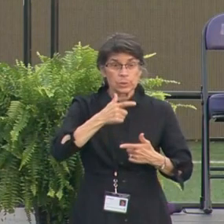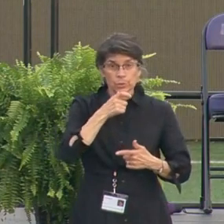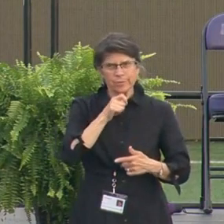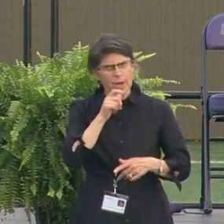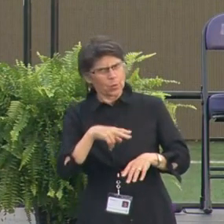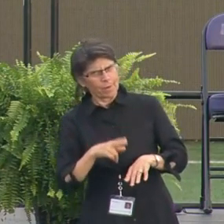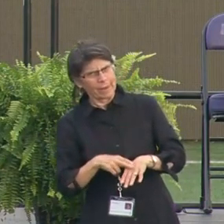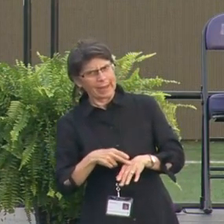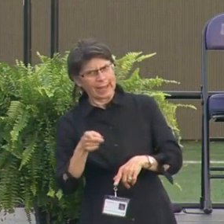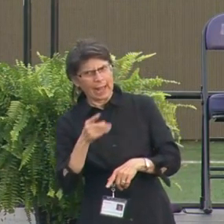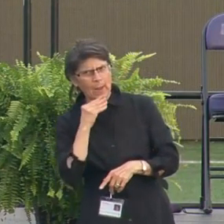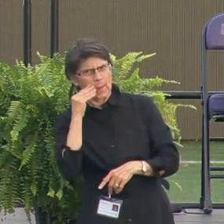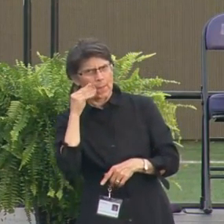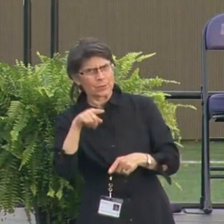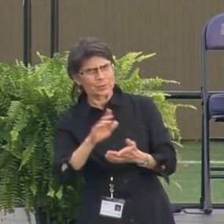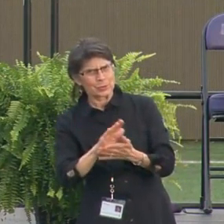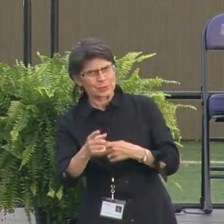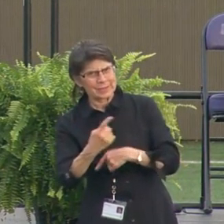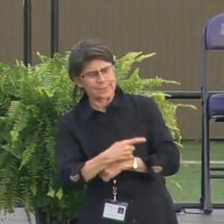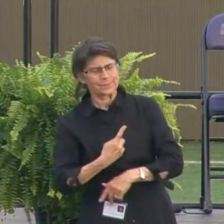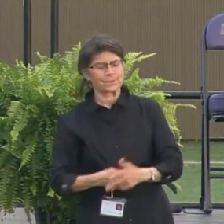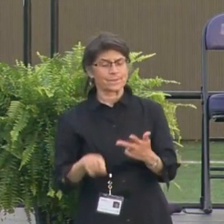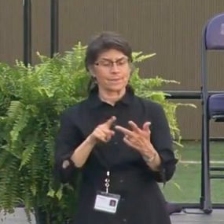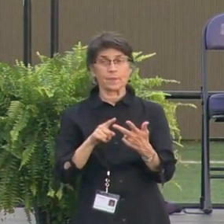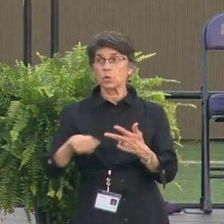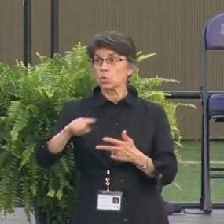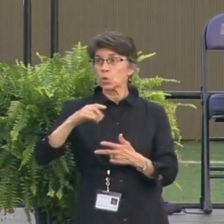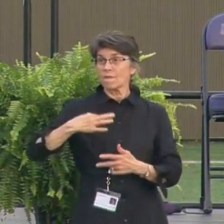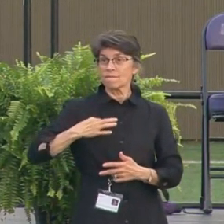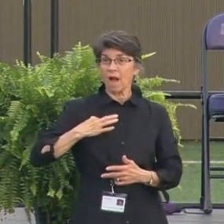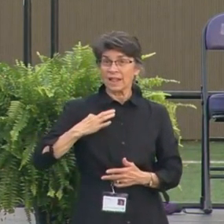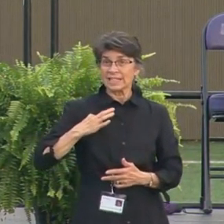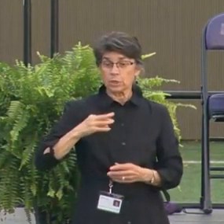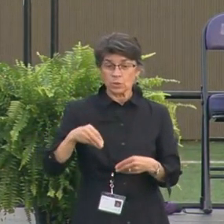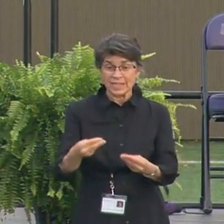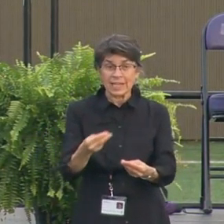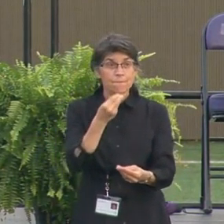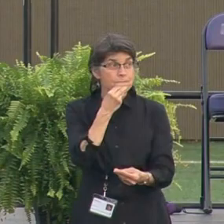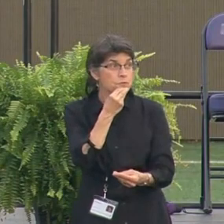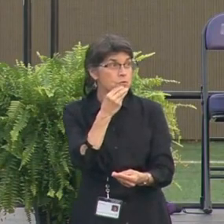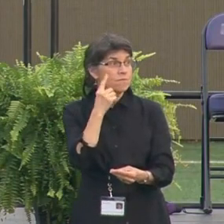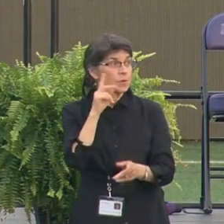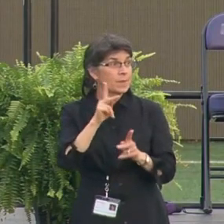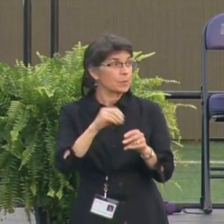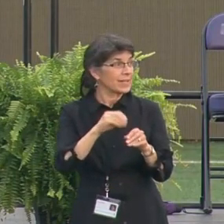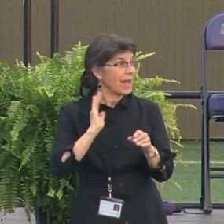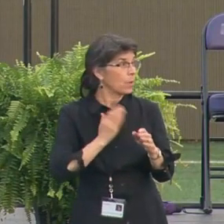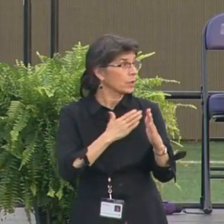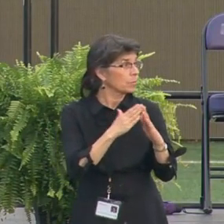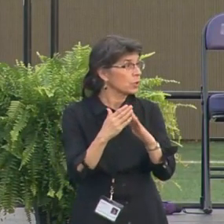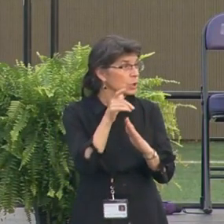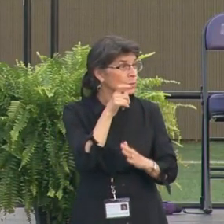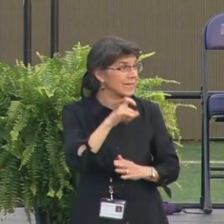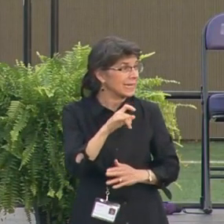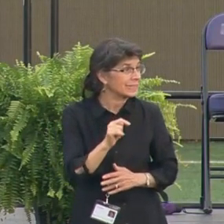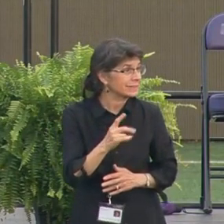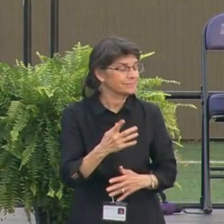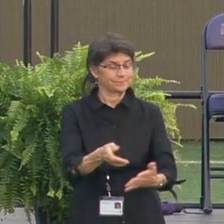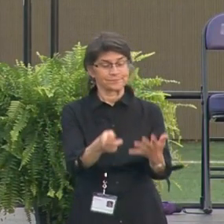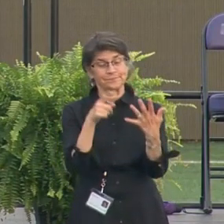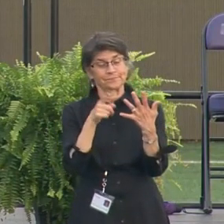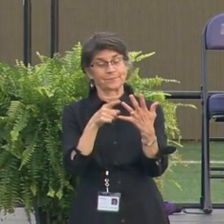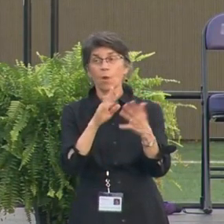day, all of you who volunteered to get food or other essentials to people in our community who need it, all